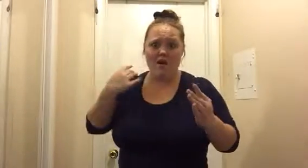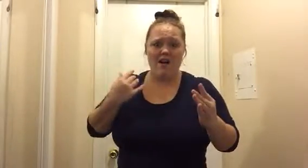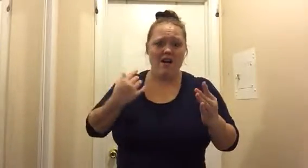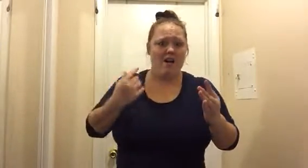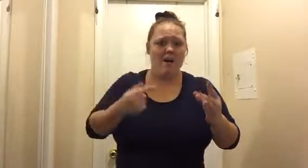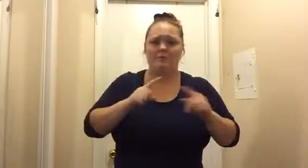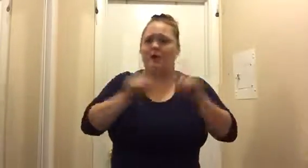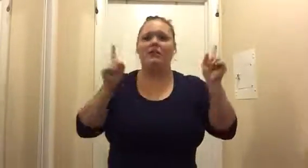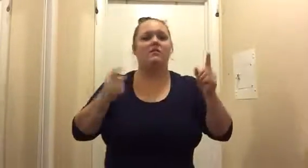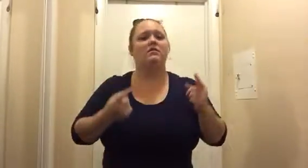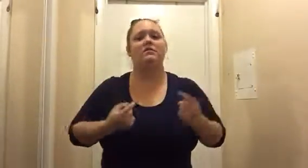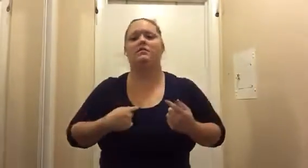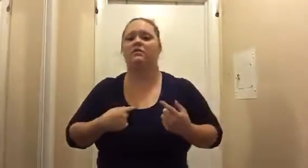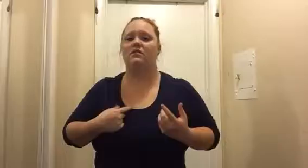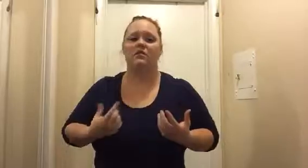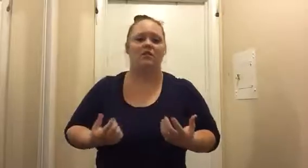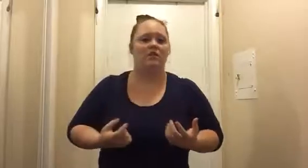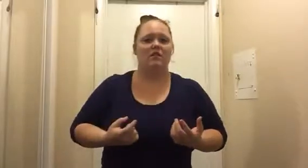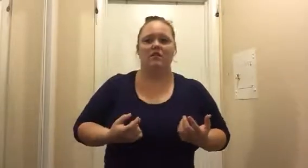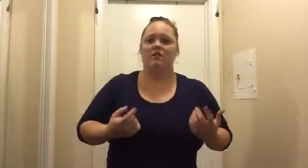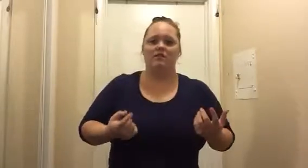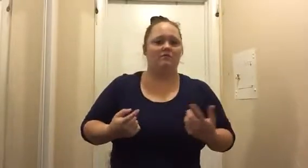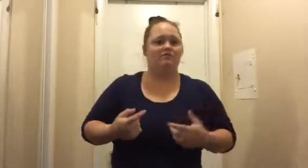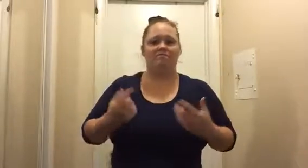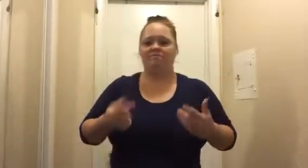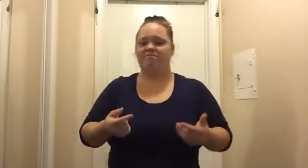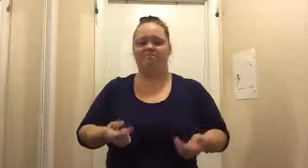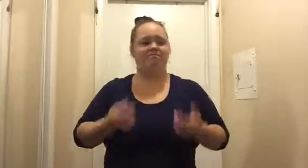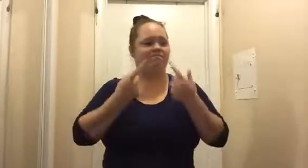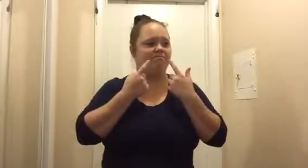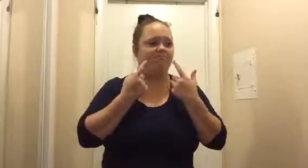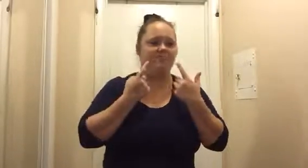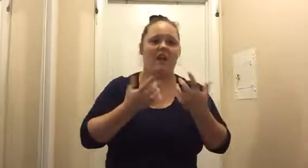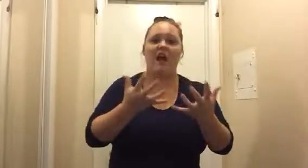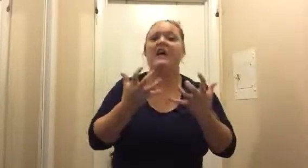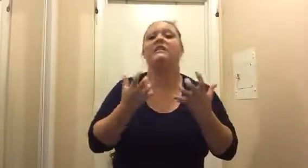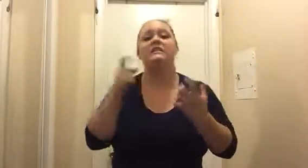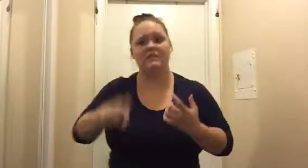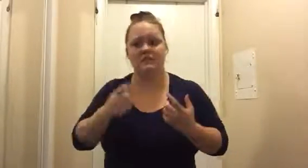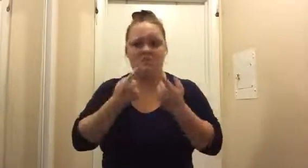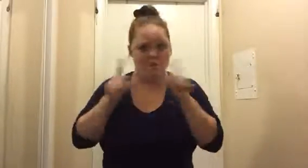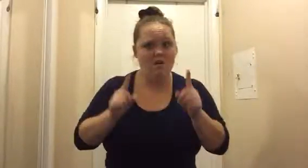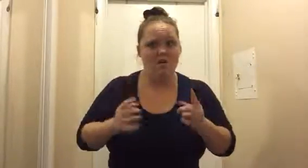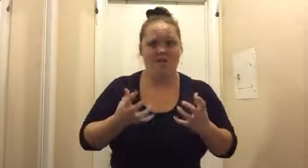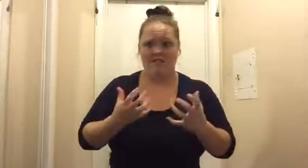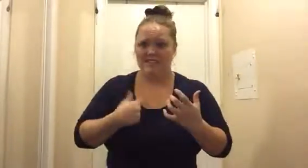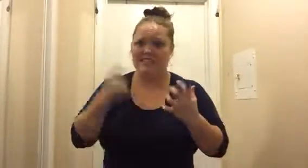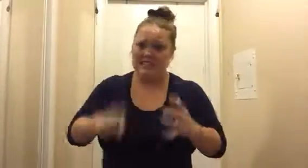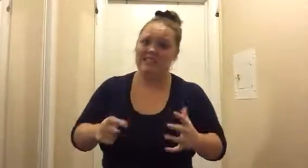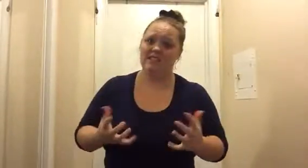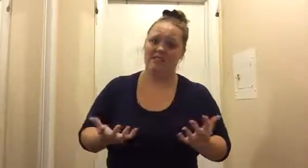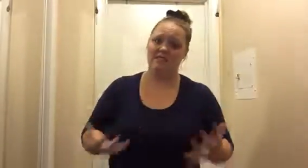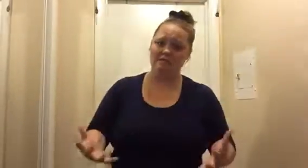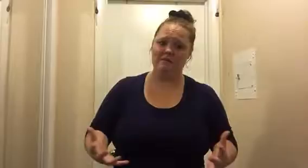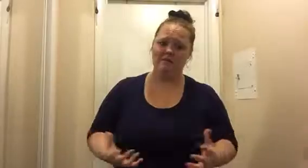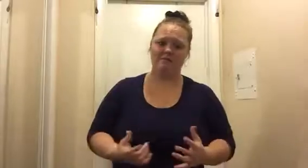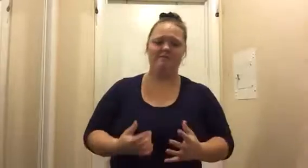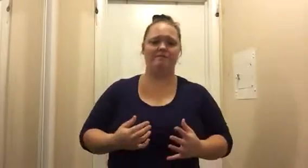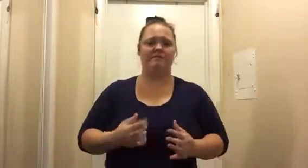desperate, I took my chance. So I took the pill, I waited the hour, I